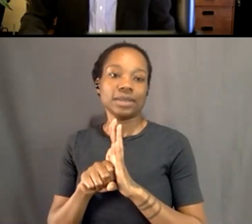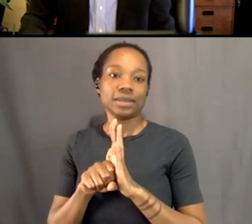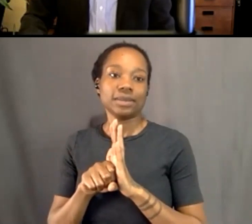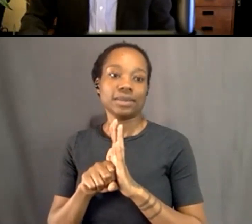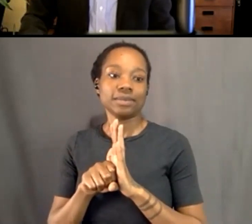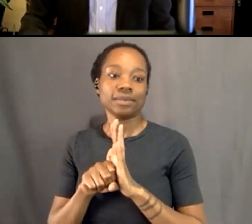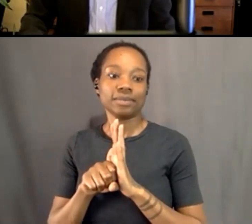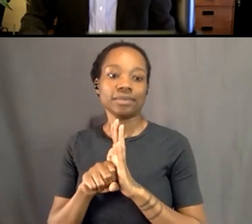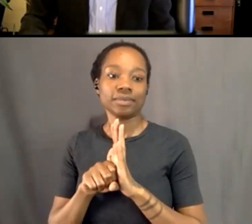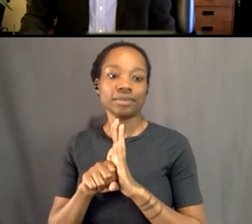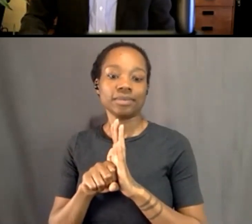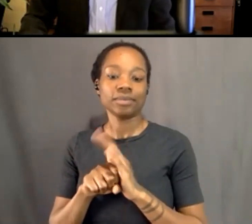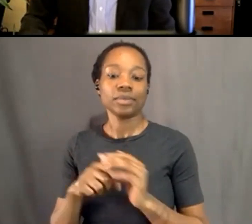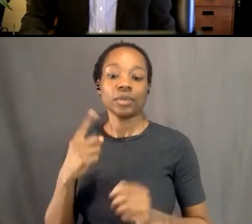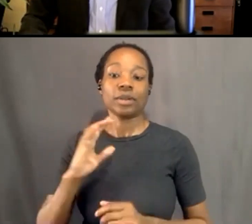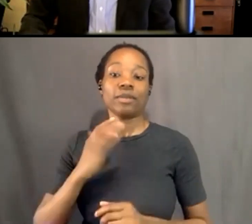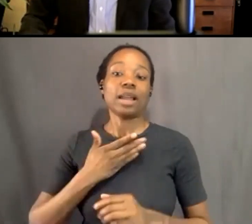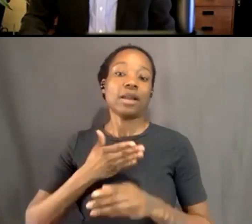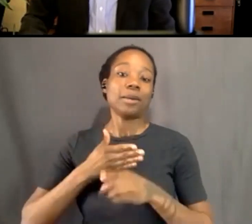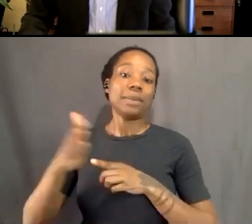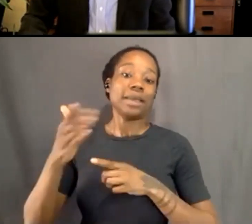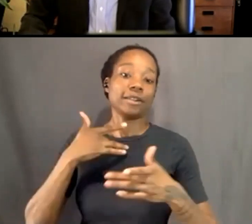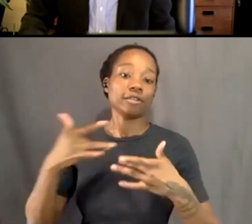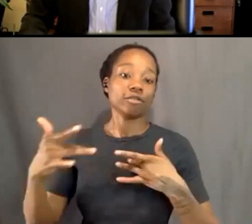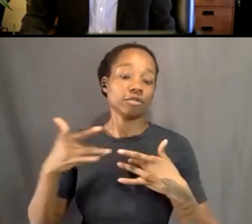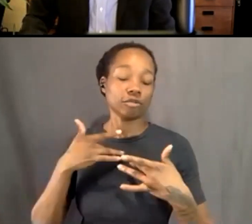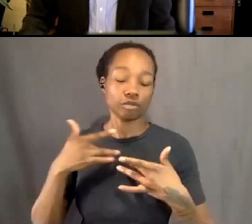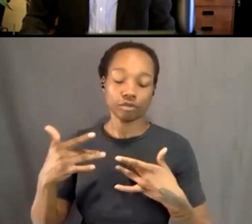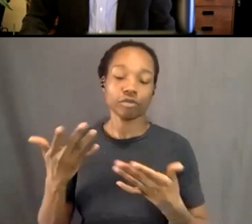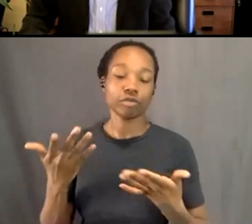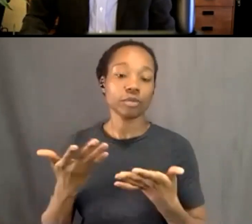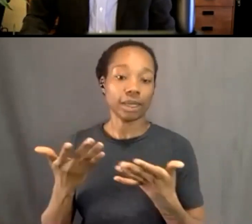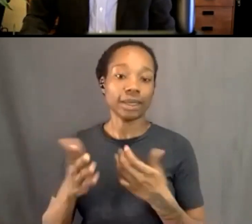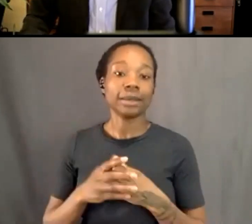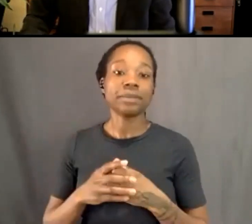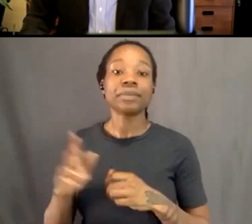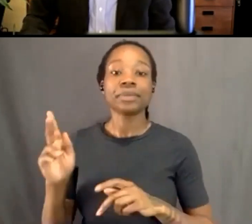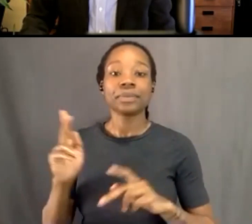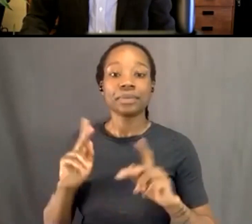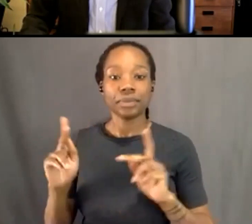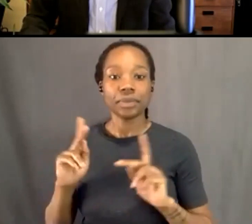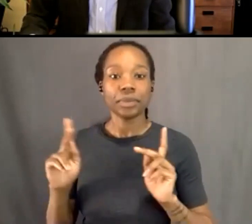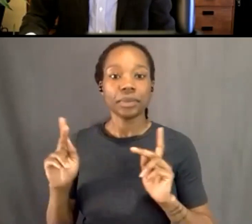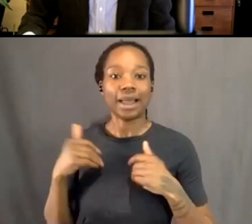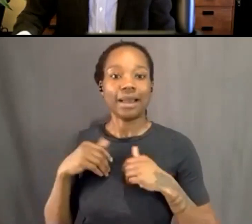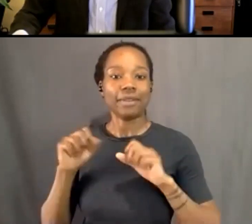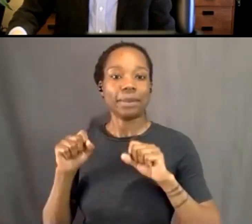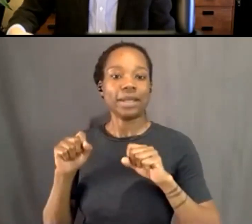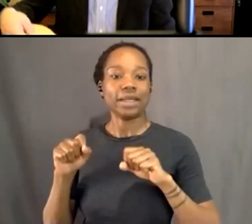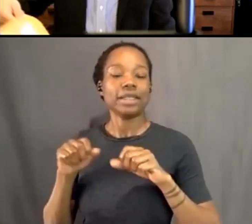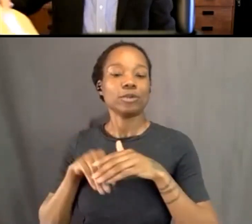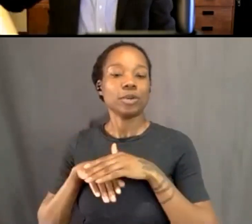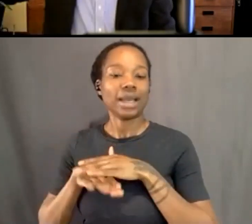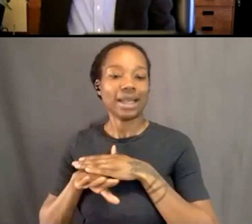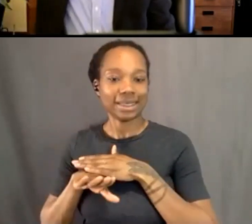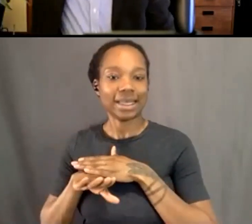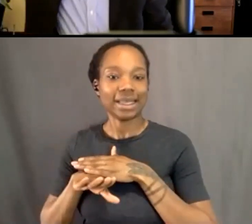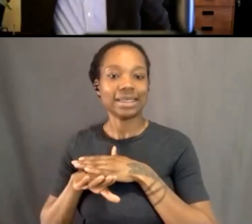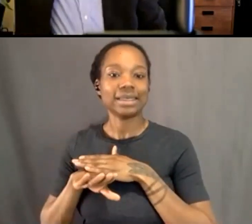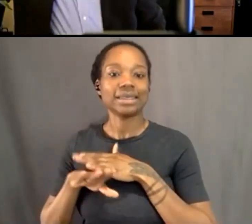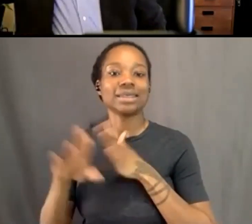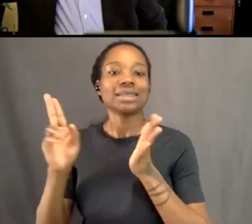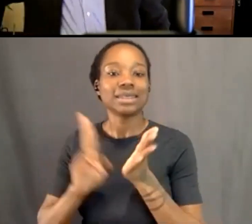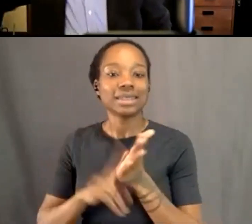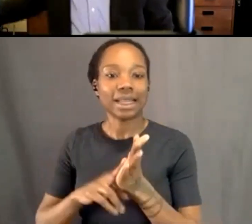of our main concerns was that people have the ability to be able to access, signing up and registering